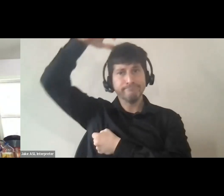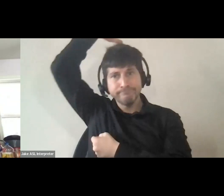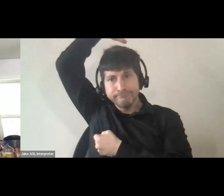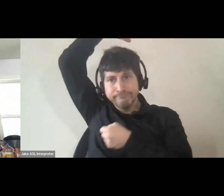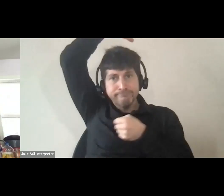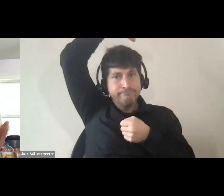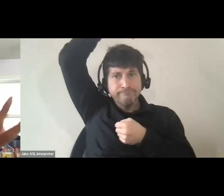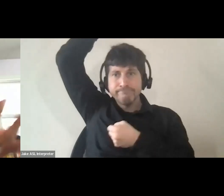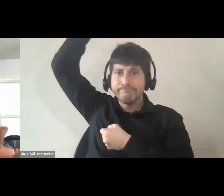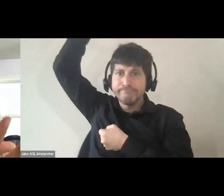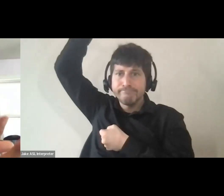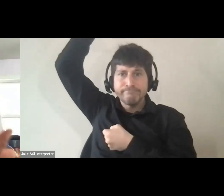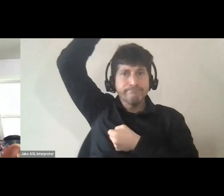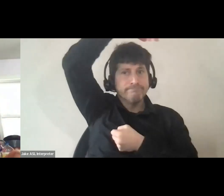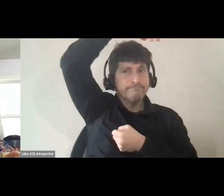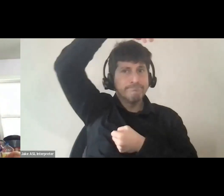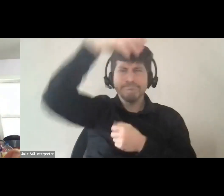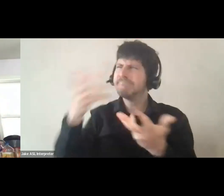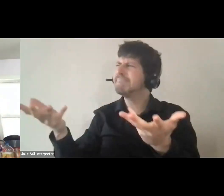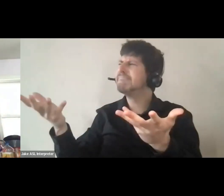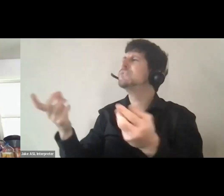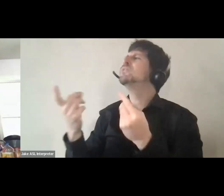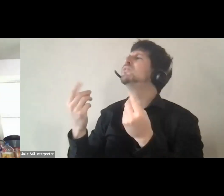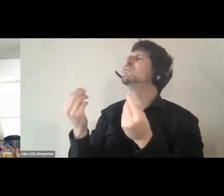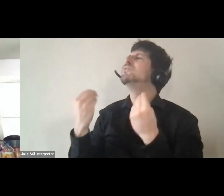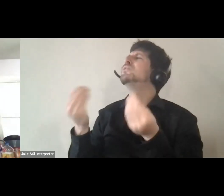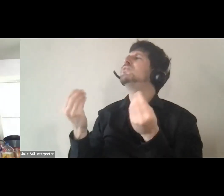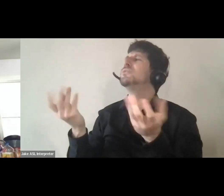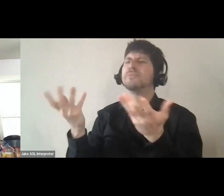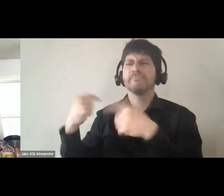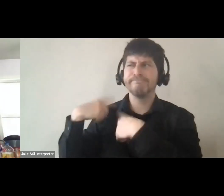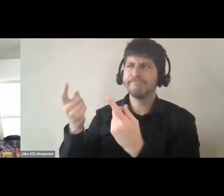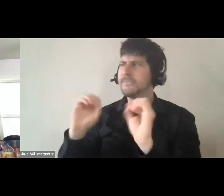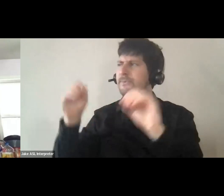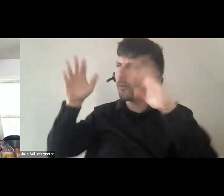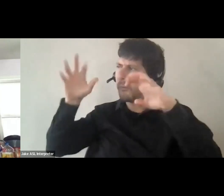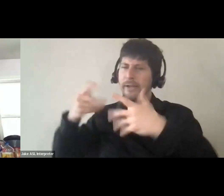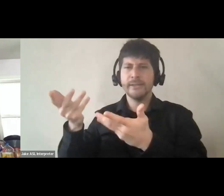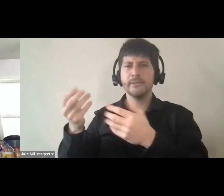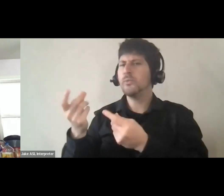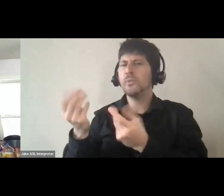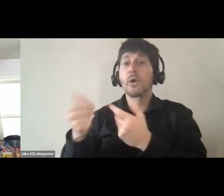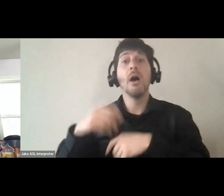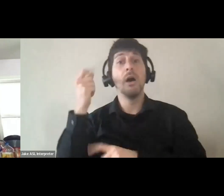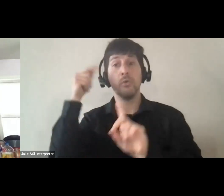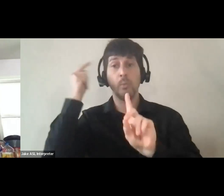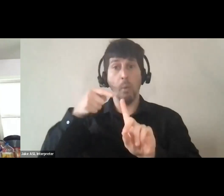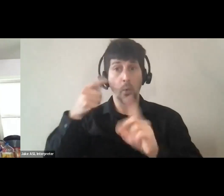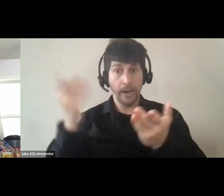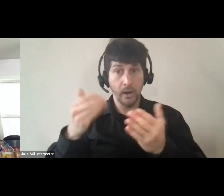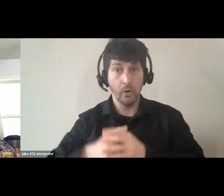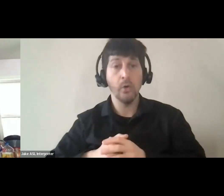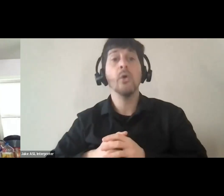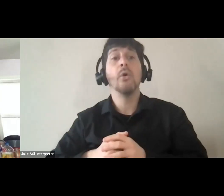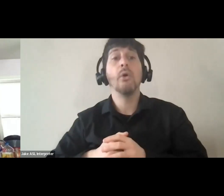wow, what's so weird? We haven't gotten rain in years, and this person sitting here with an umbrella. Well, the lesson here is that